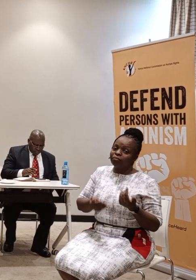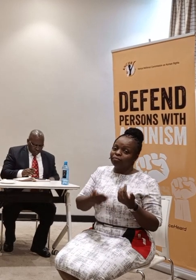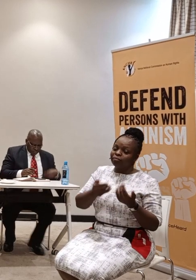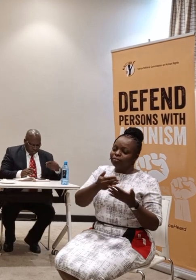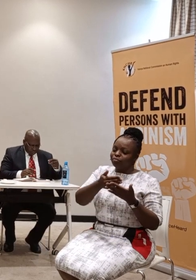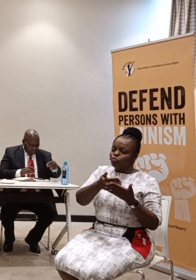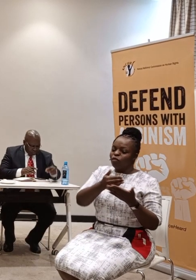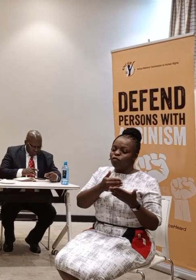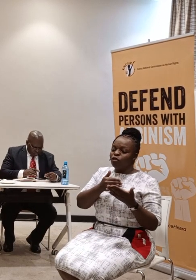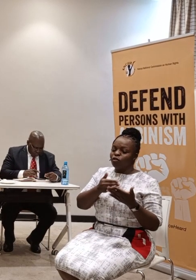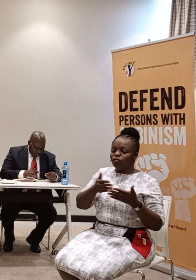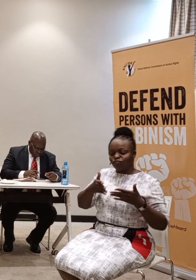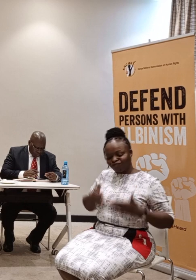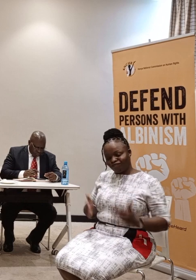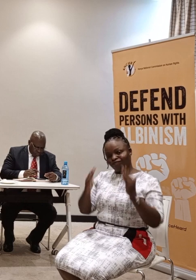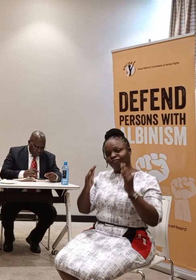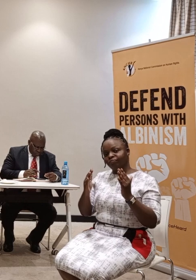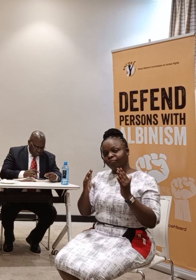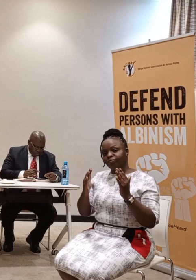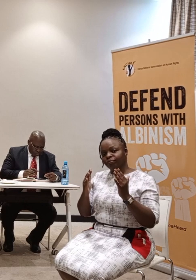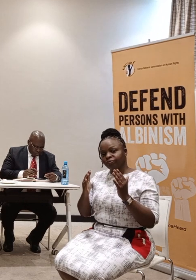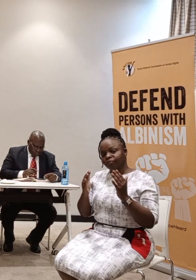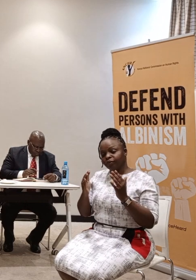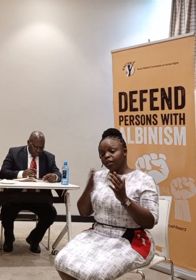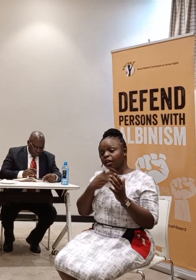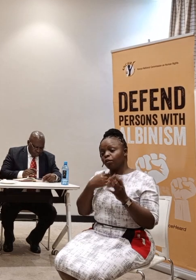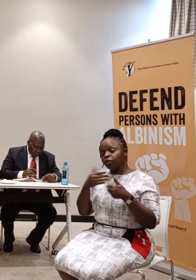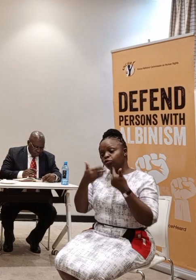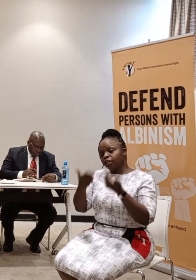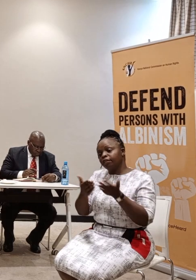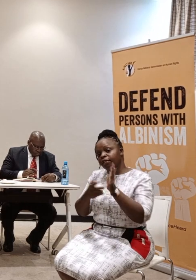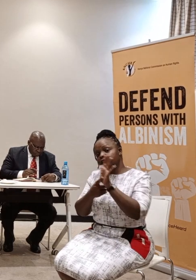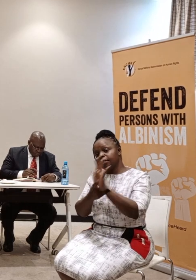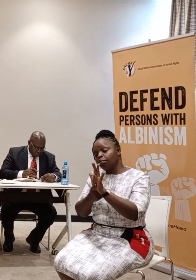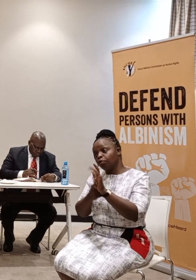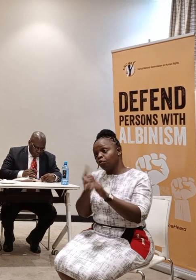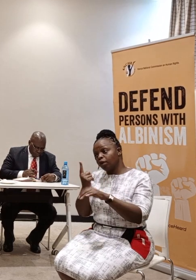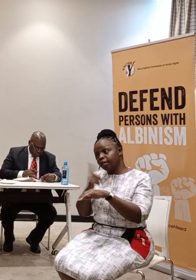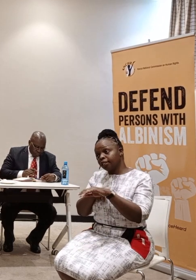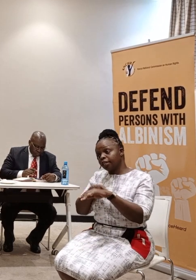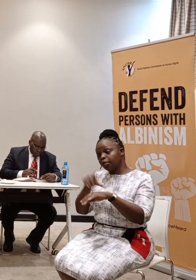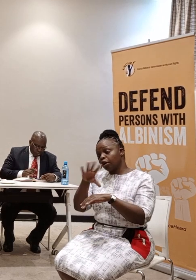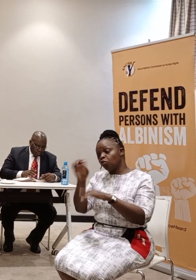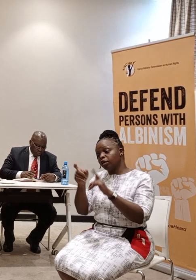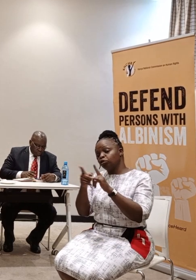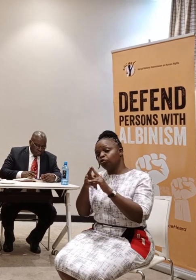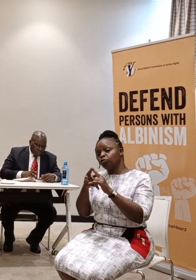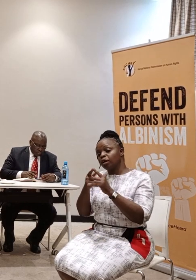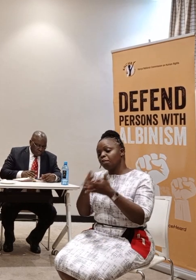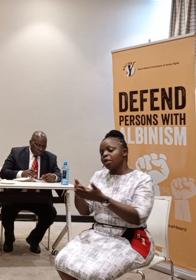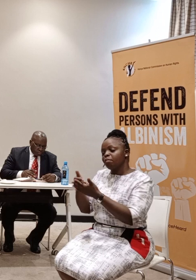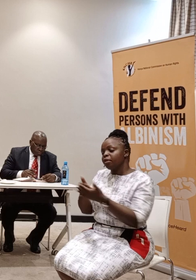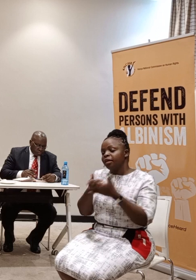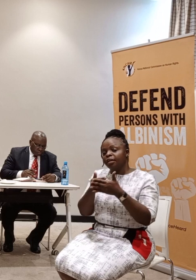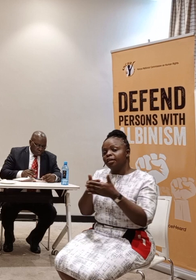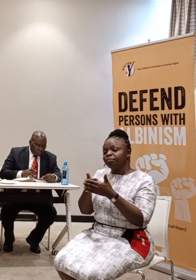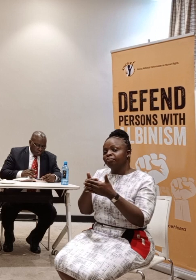yes. And I want to give an example. One time I attended a baby shower,